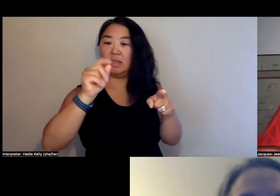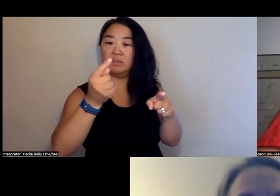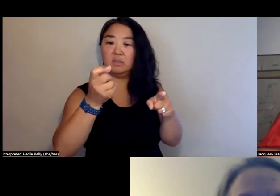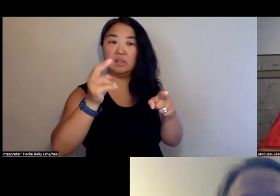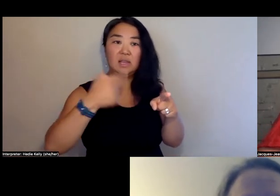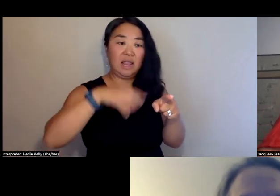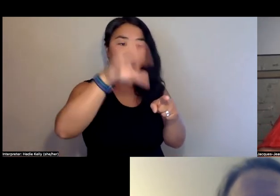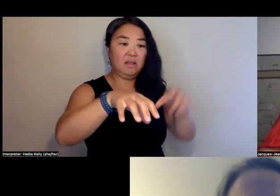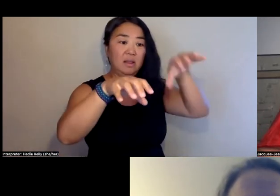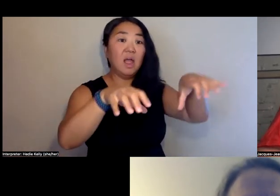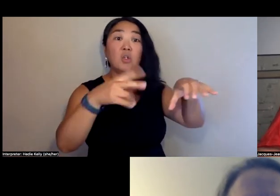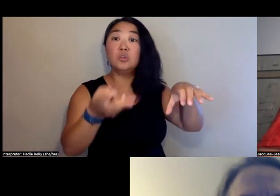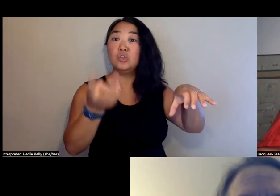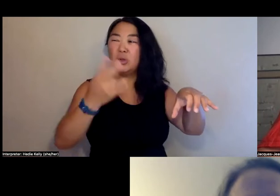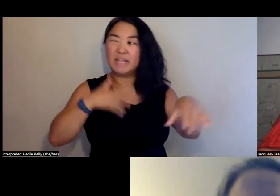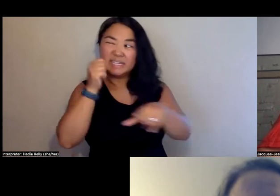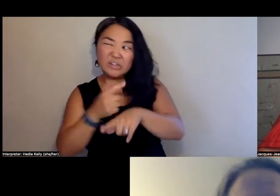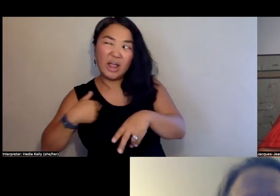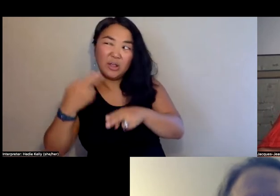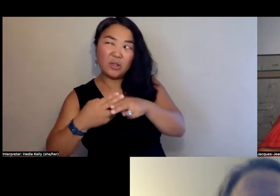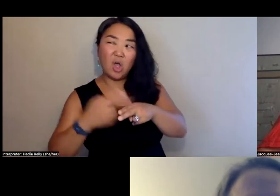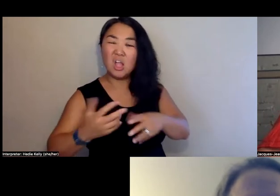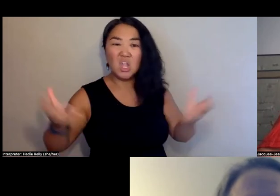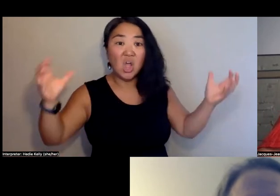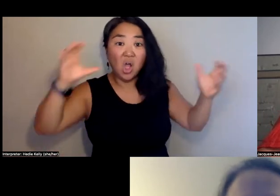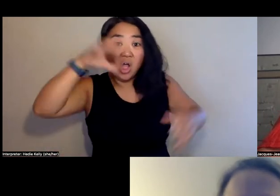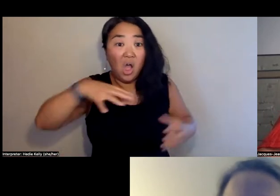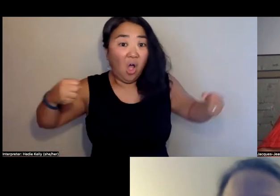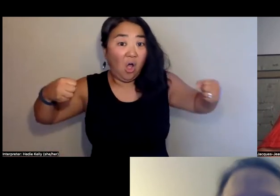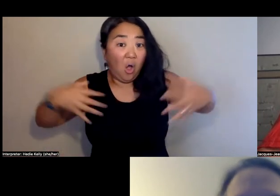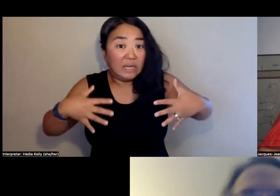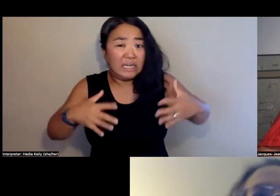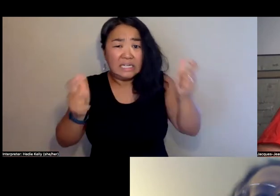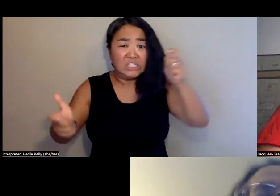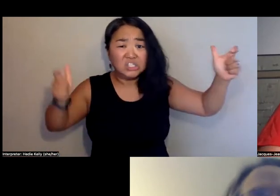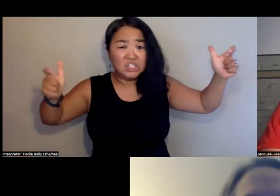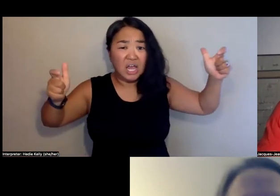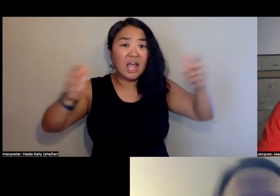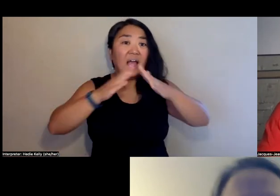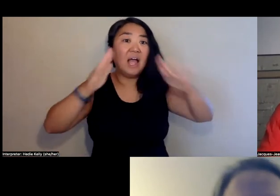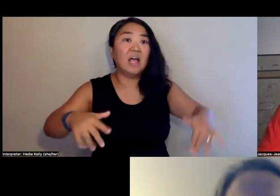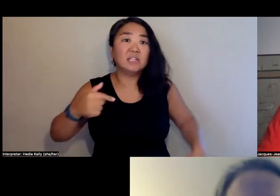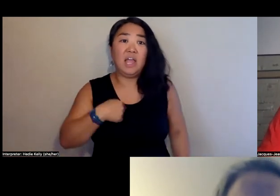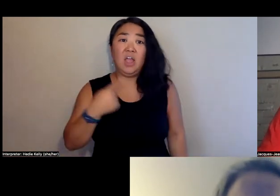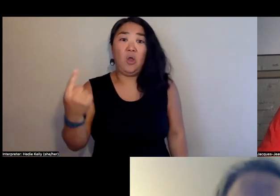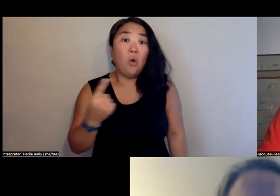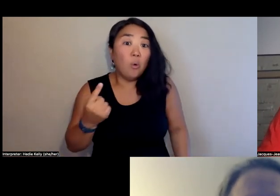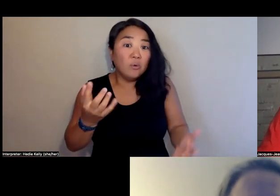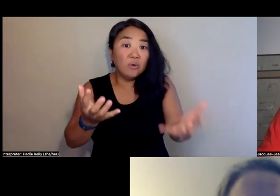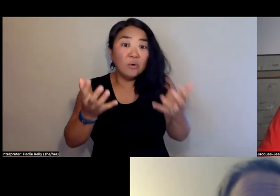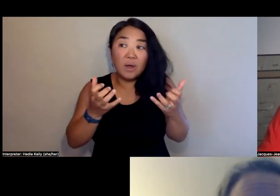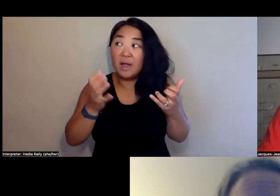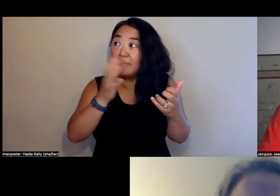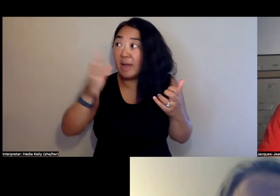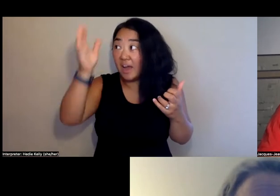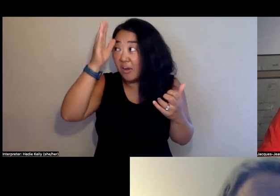called, haunted houses, immense abandoned houses that we always wanted our parents